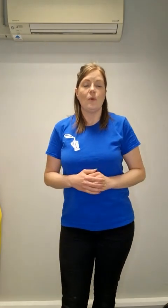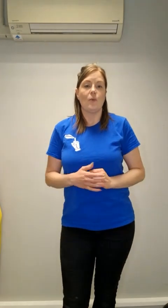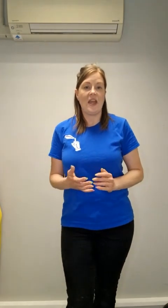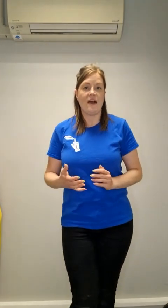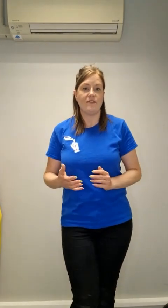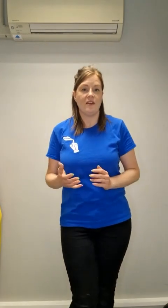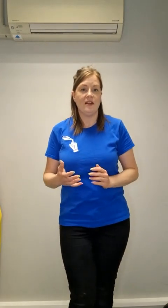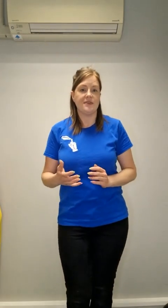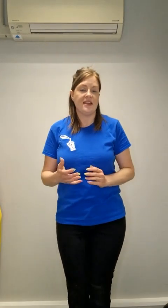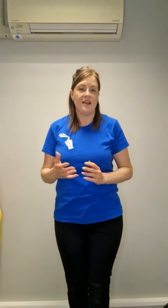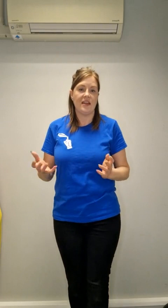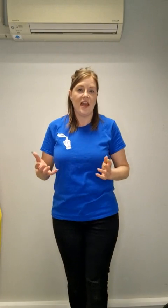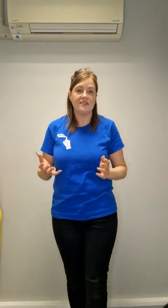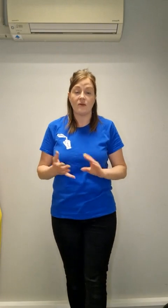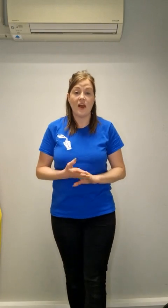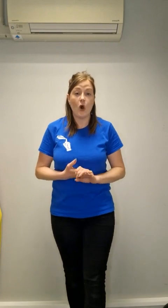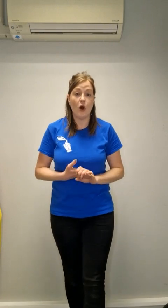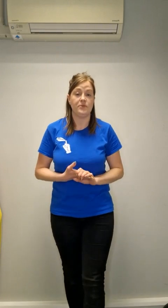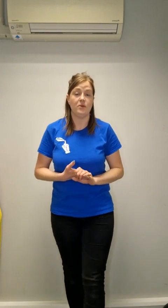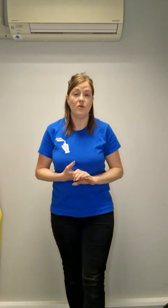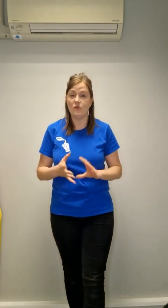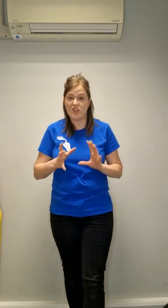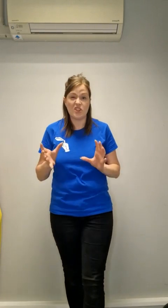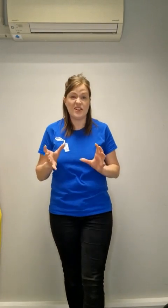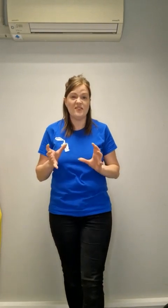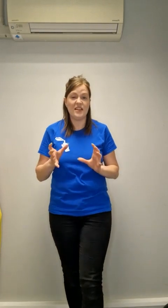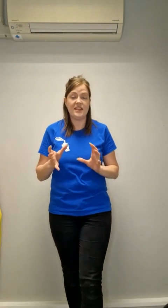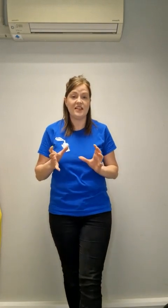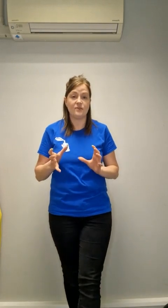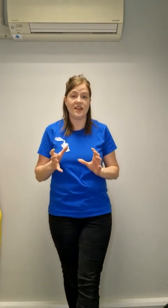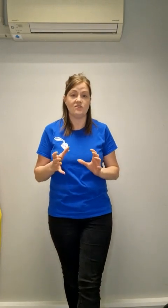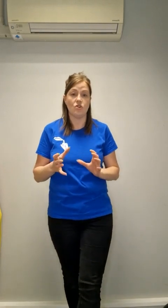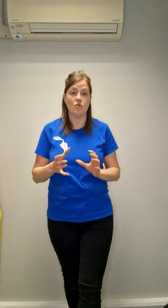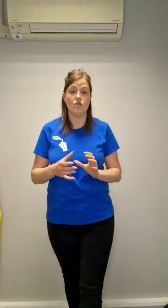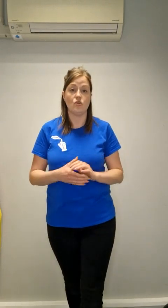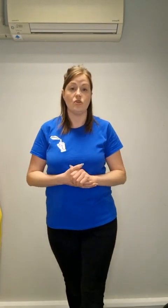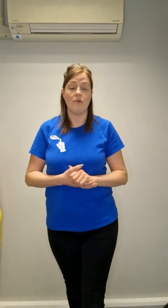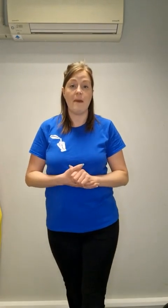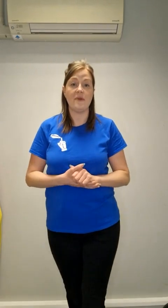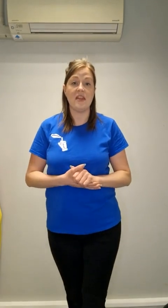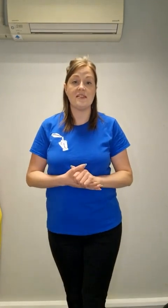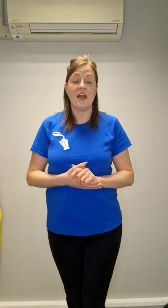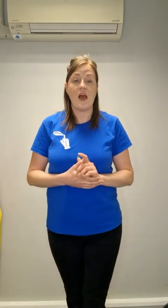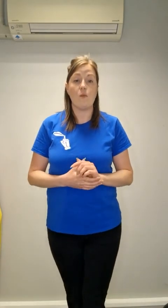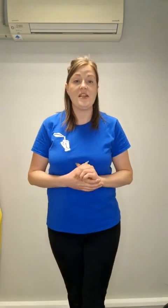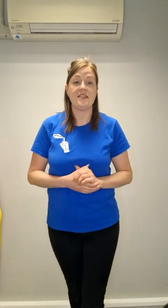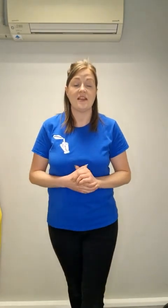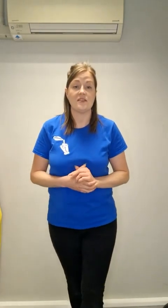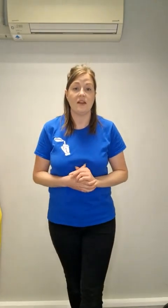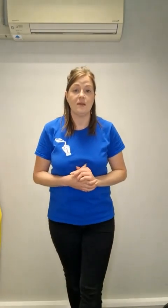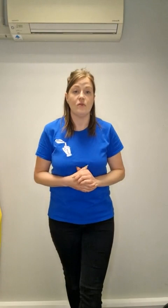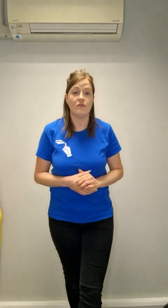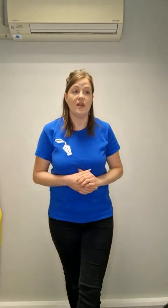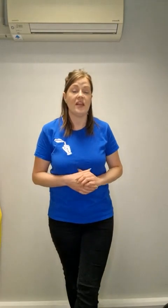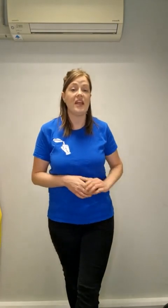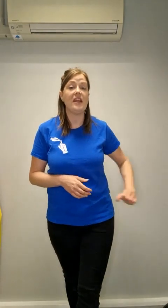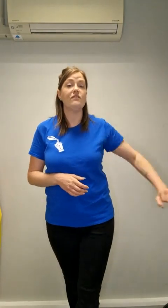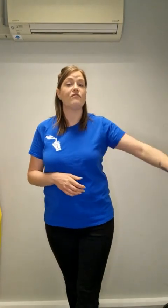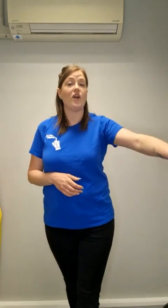We have a funny little saying again, so like hop to move, they're just easy little sayings that you can use to remember these. And we say a sign can move in for a